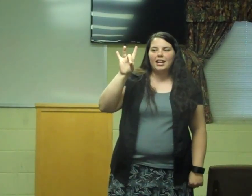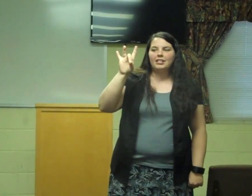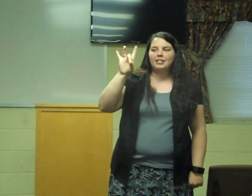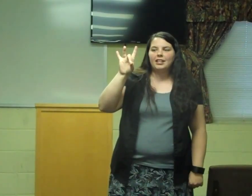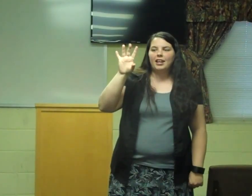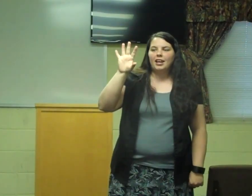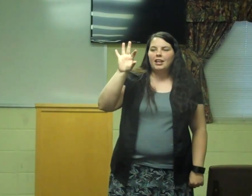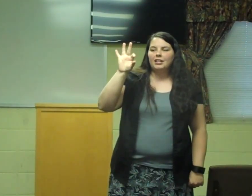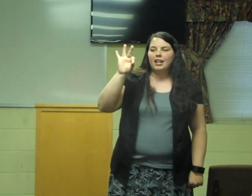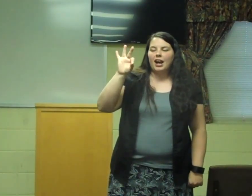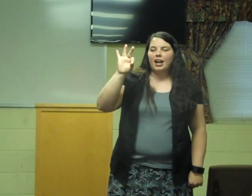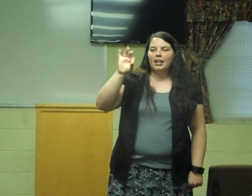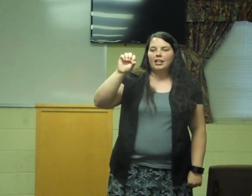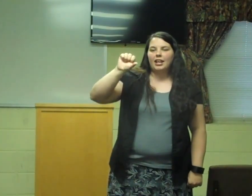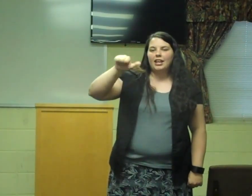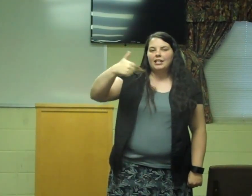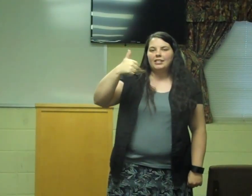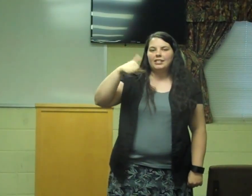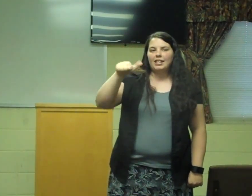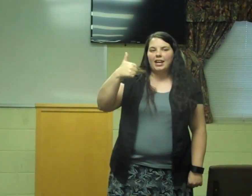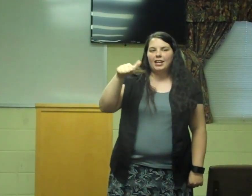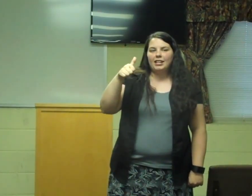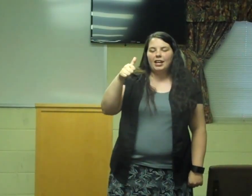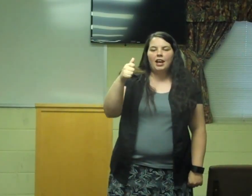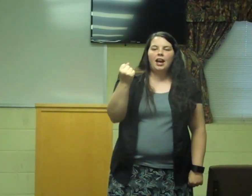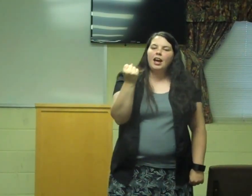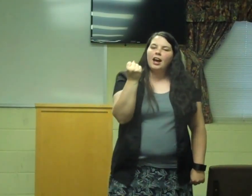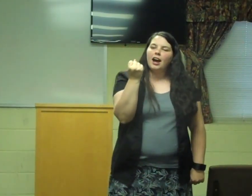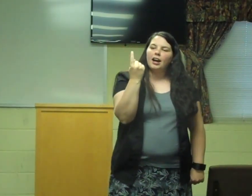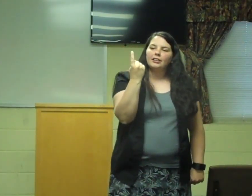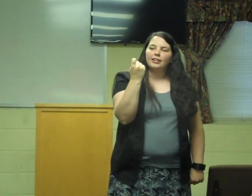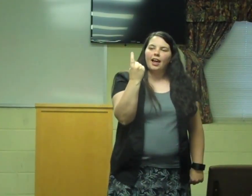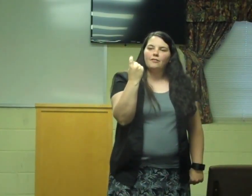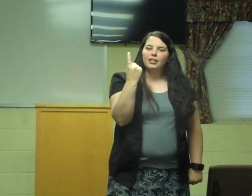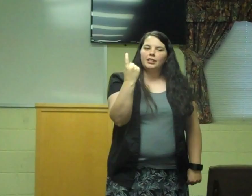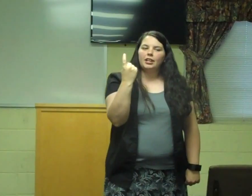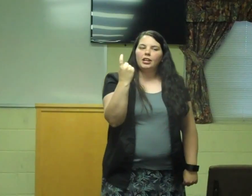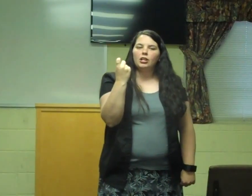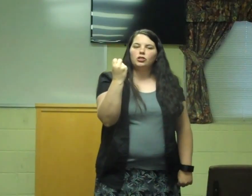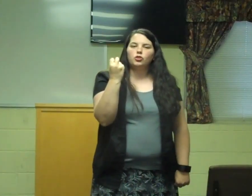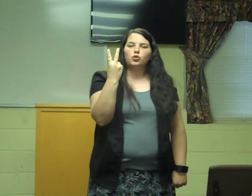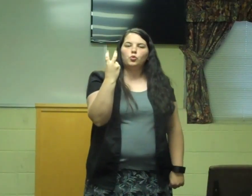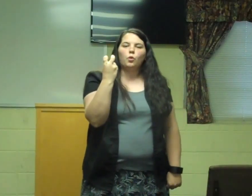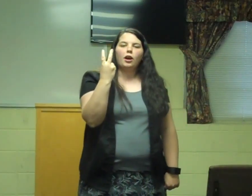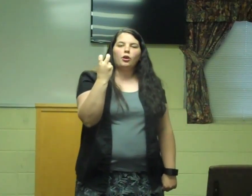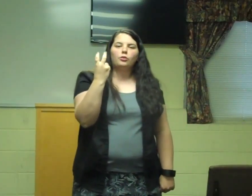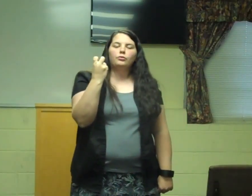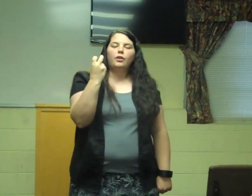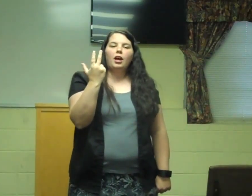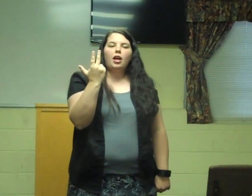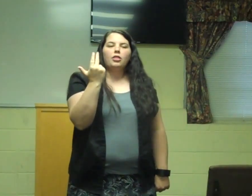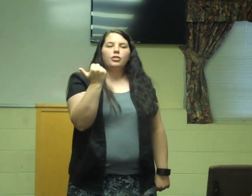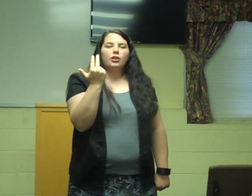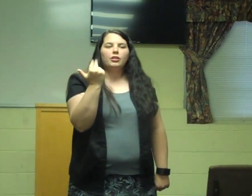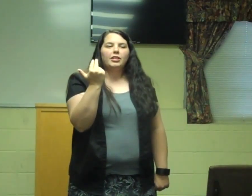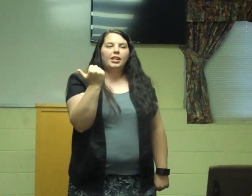8, 9, 10, 11, 12,